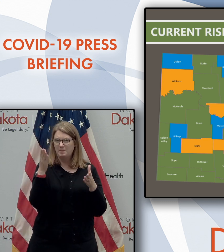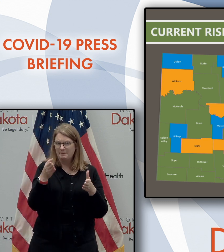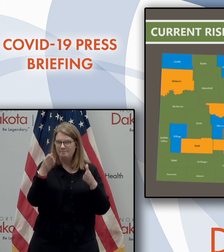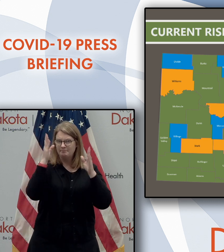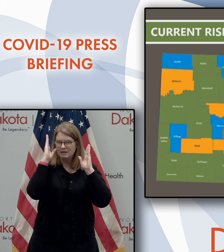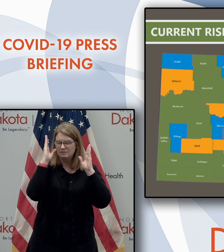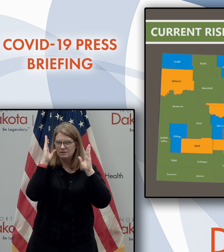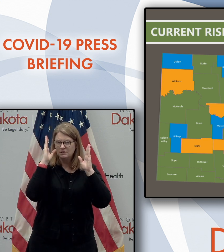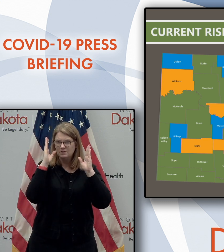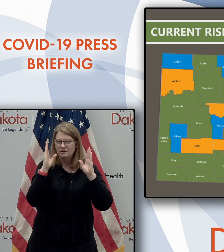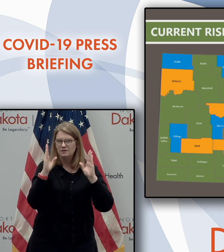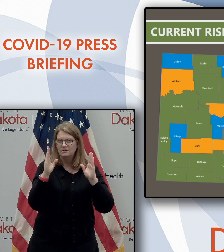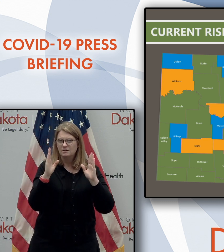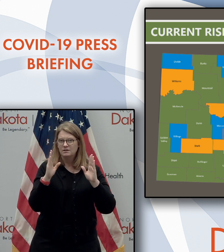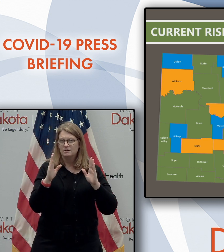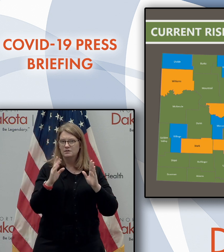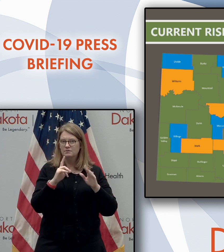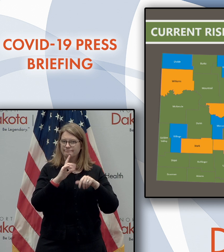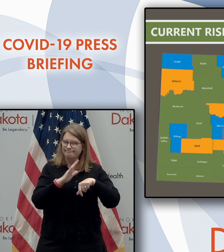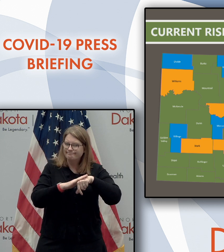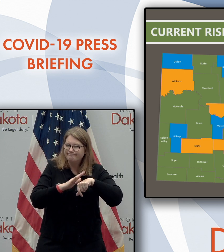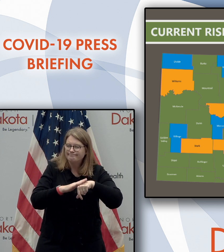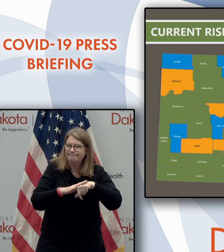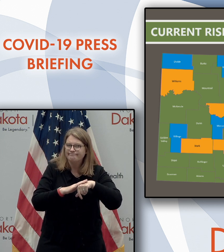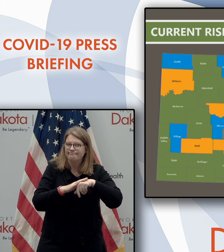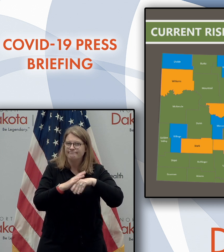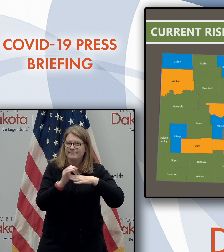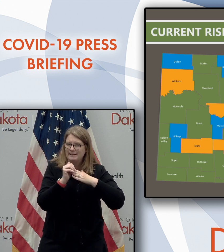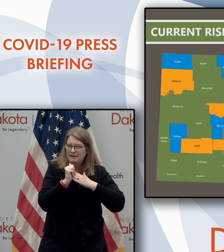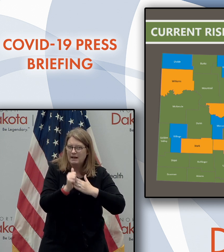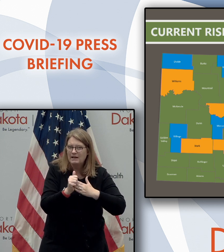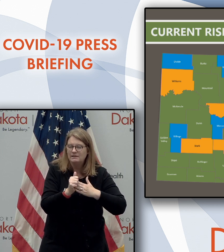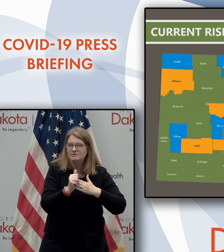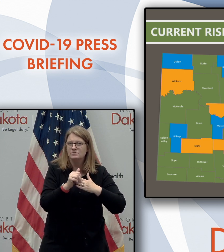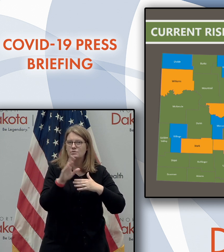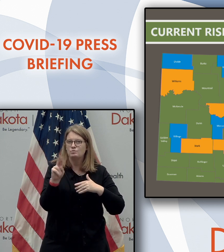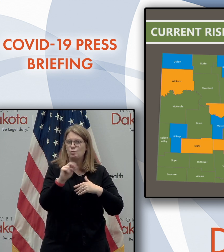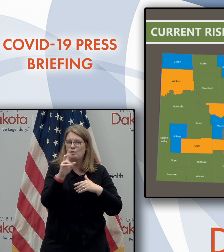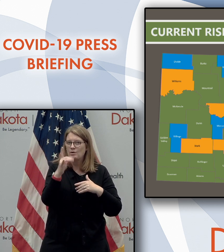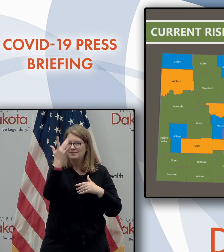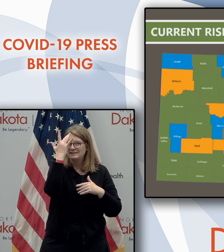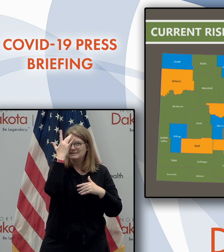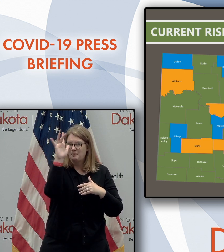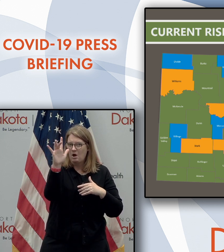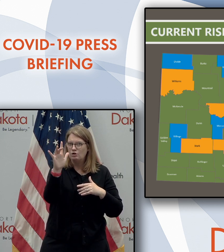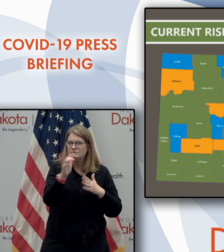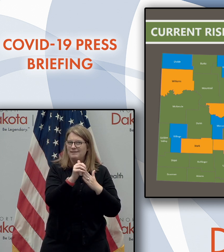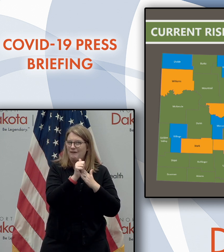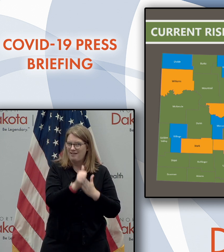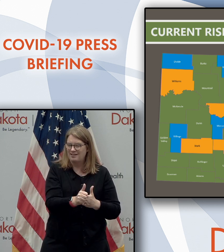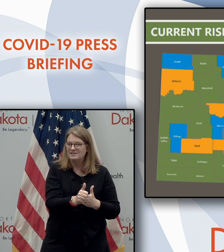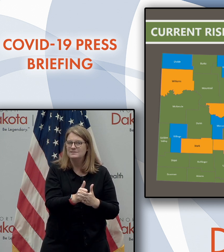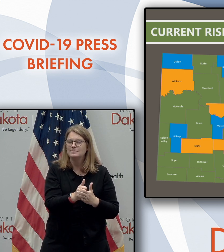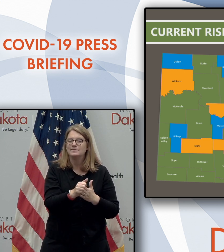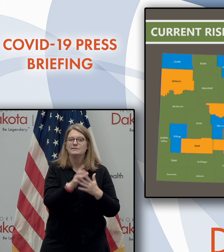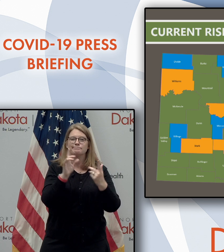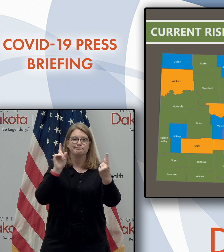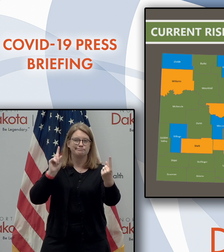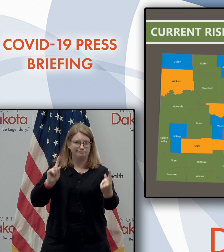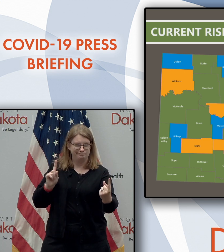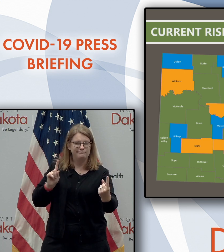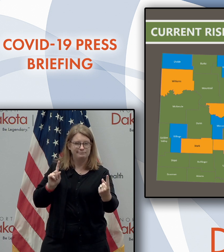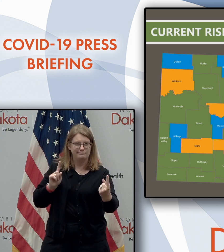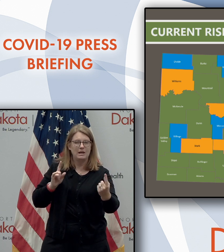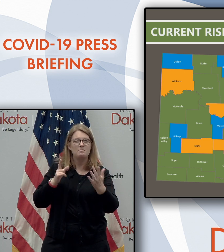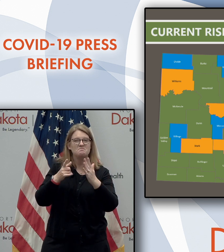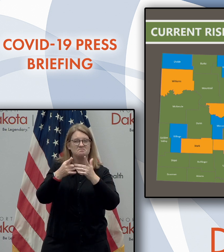our the precautions that we talk about under the North Dakota Smart guidelines in terms of distancing and